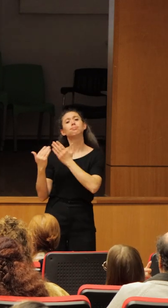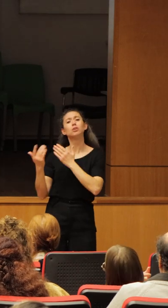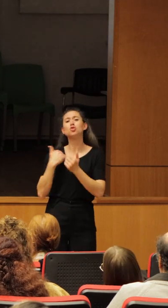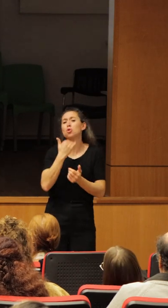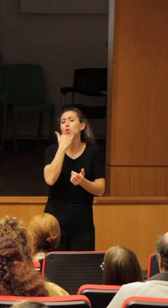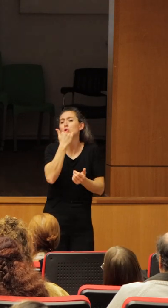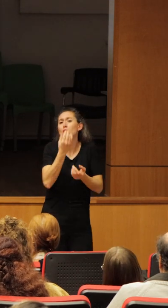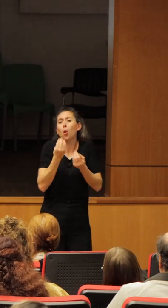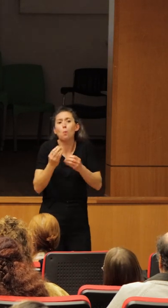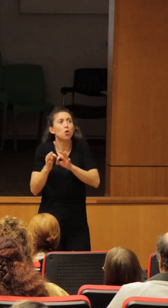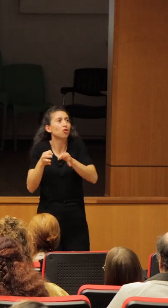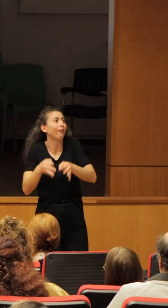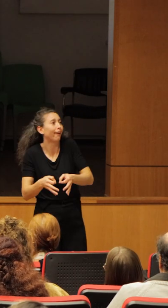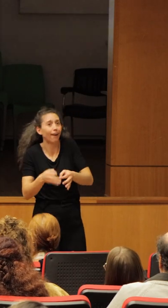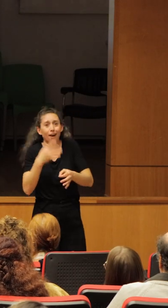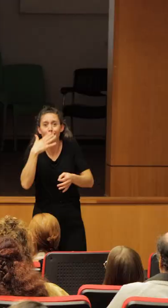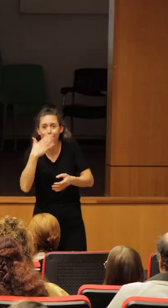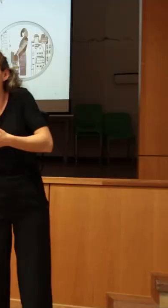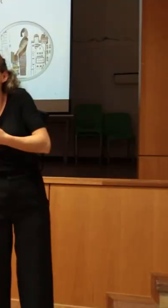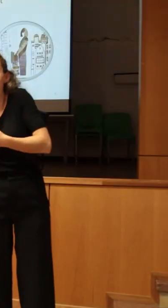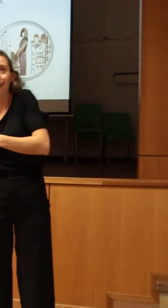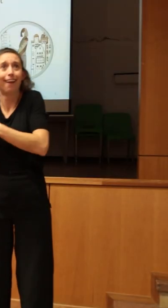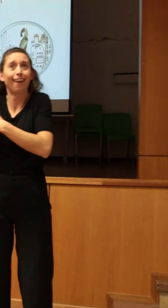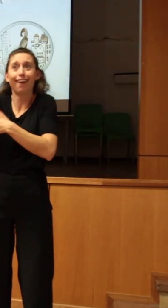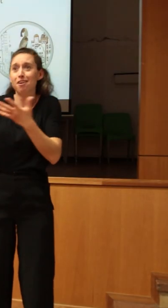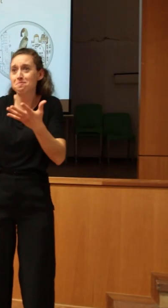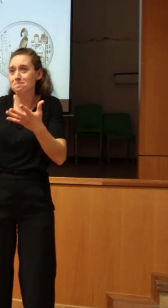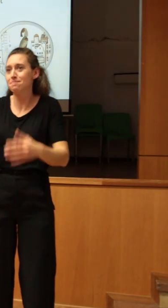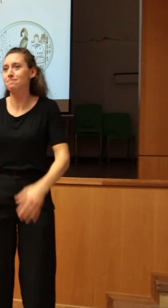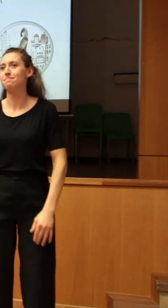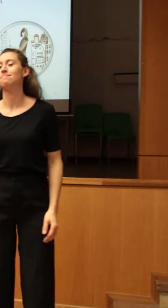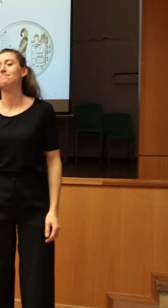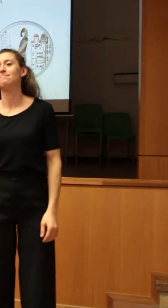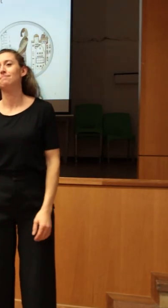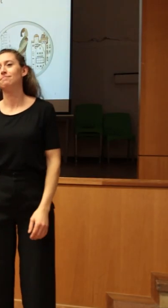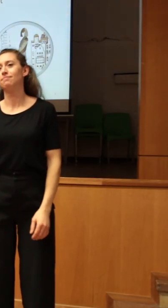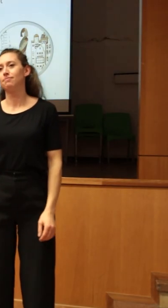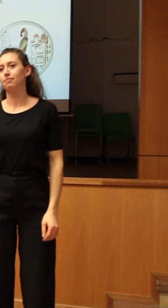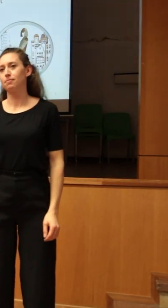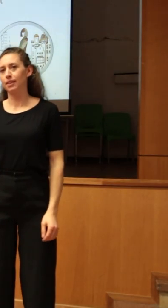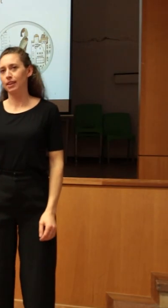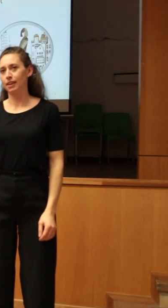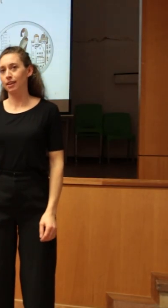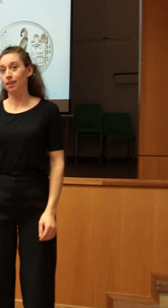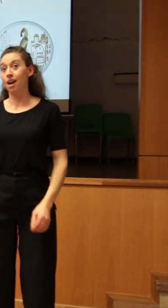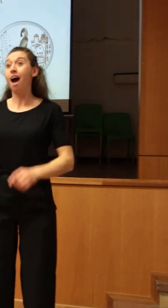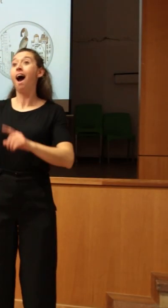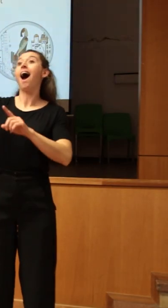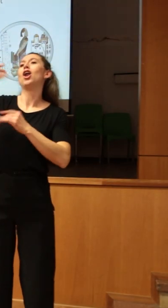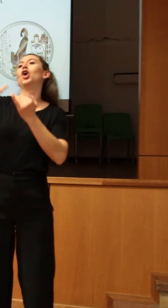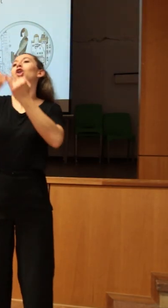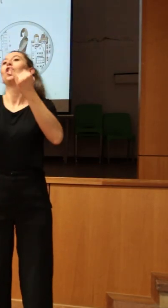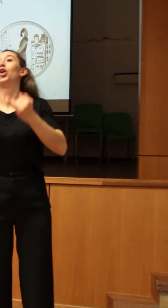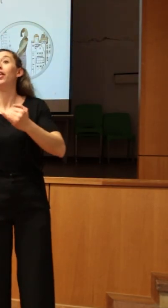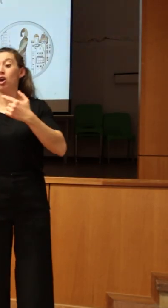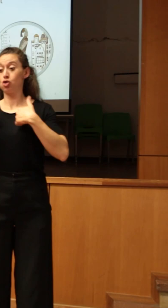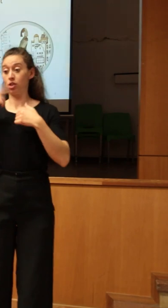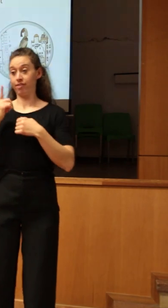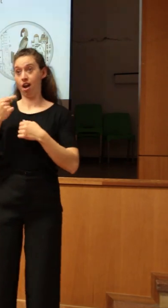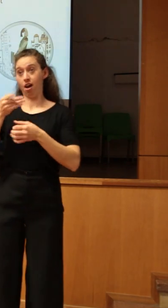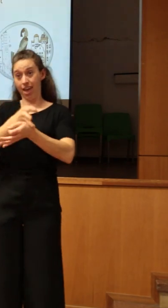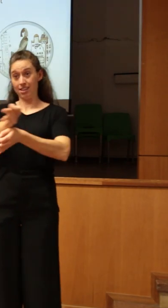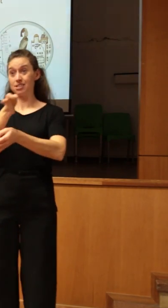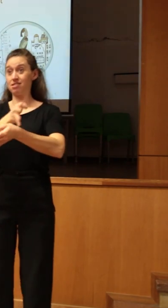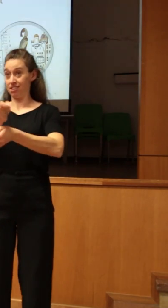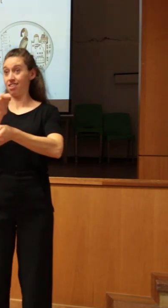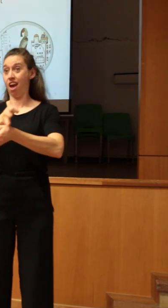sé ni siquiera cómo llegamos a la habitación. So, the next day I was teaching. Al día siguiente me tocaba enseñar.